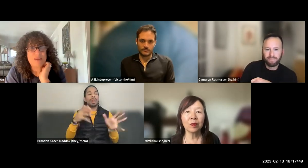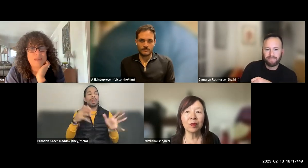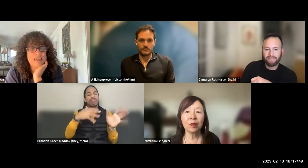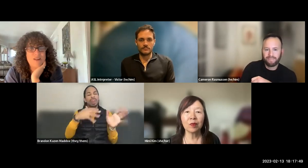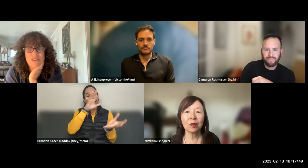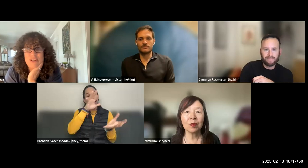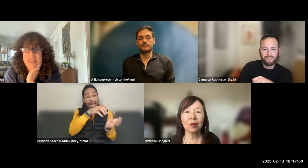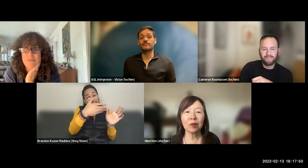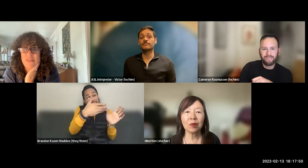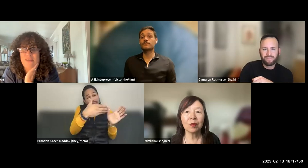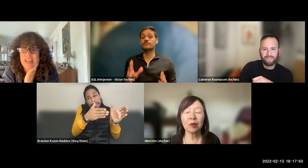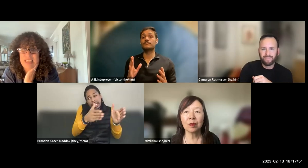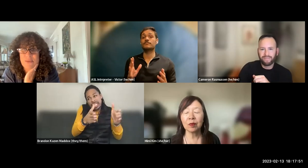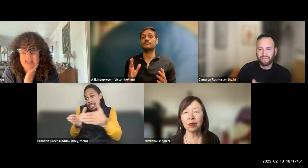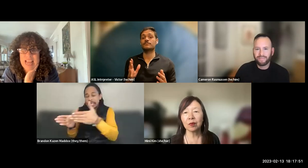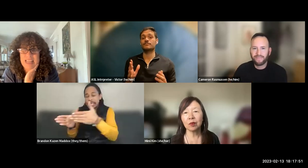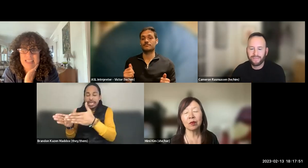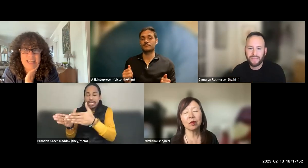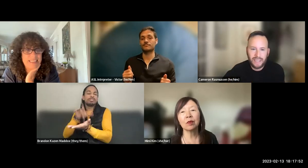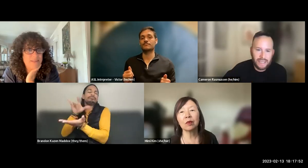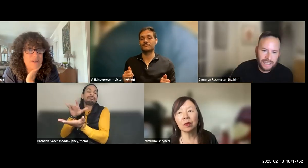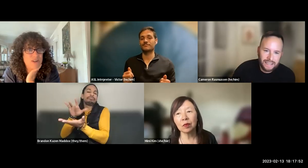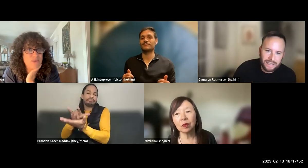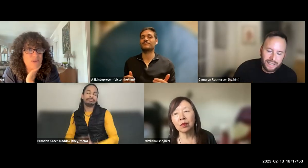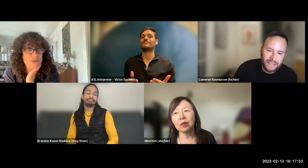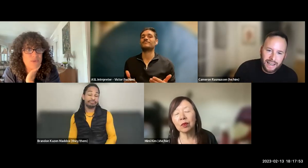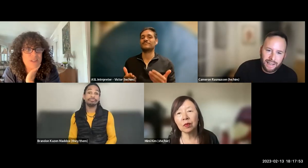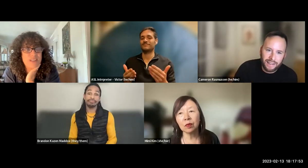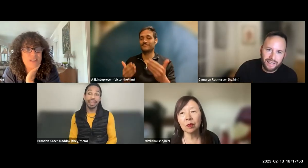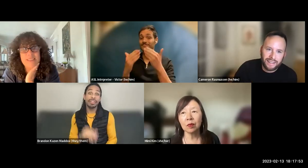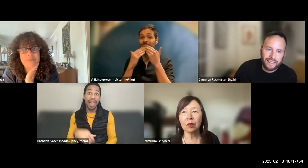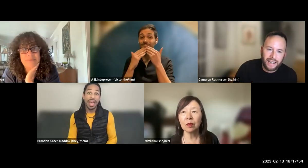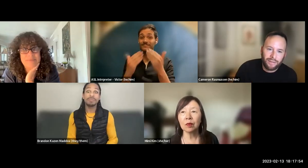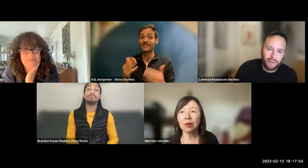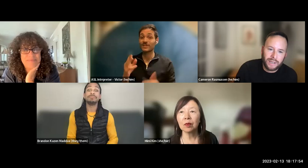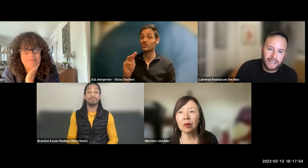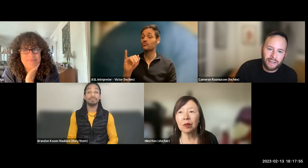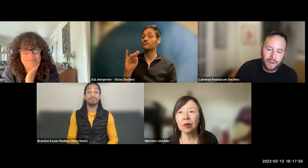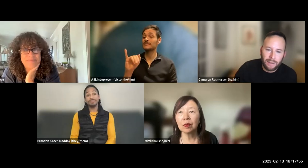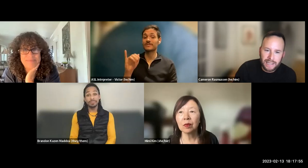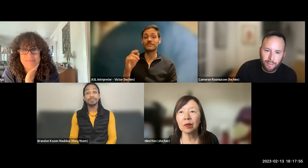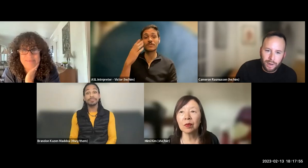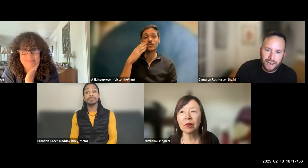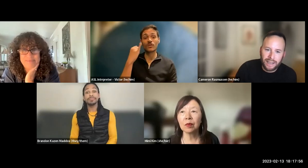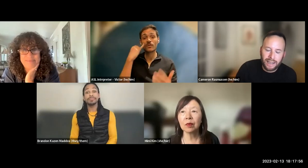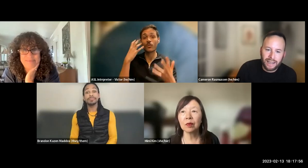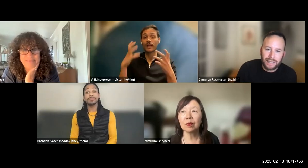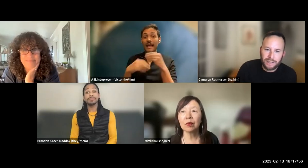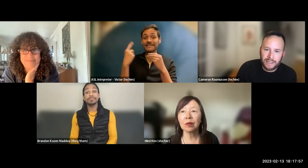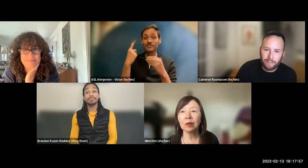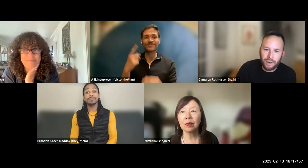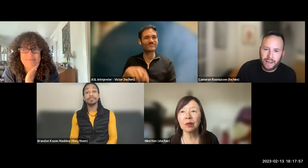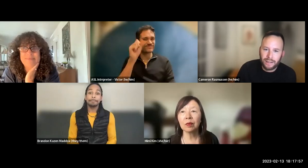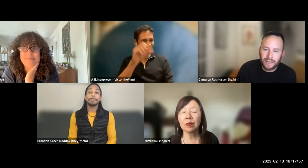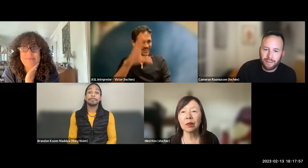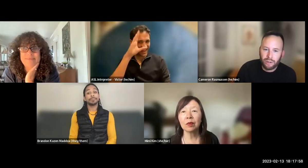Thank you, Mimi. Over to you, Cameron, if you have anything you want to add to that about carceral social work. Hi, everyone. My name is Cameron. I use